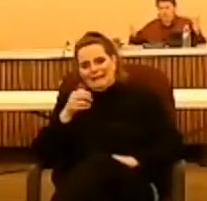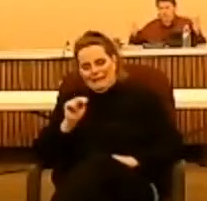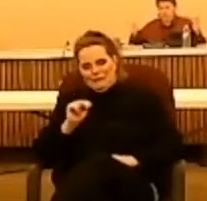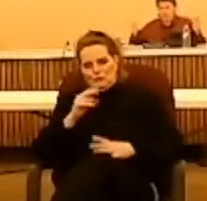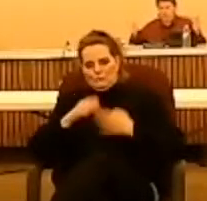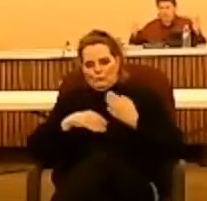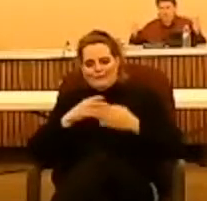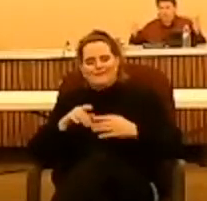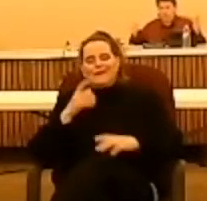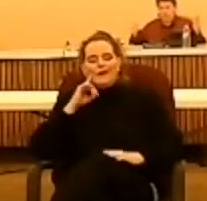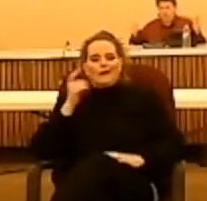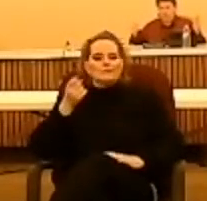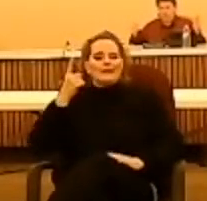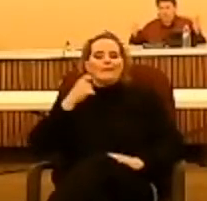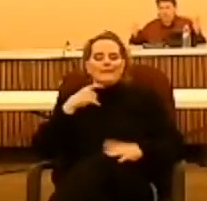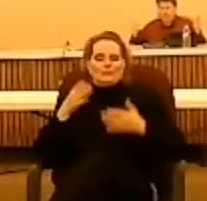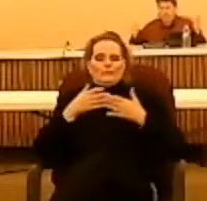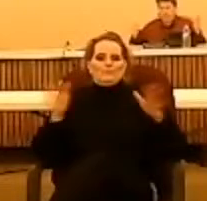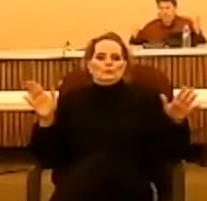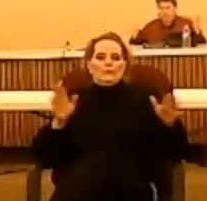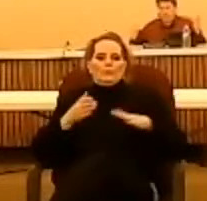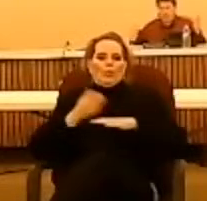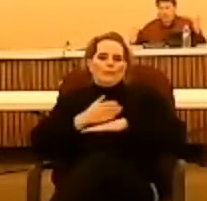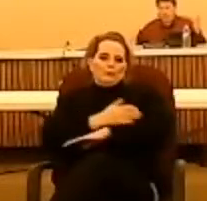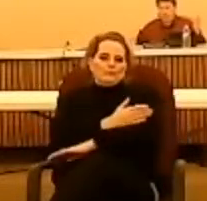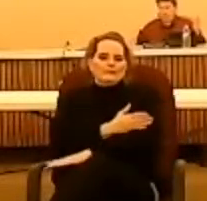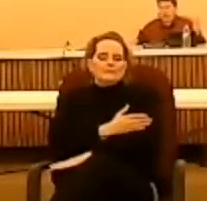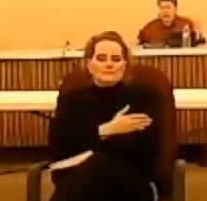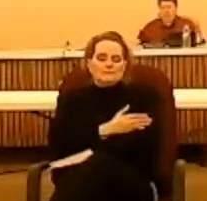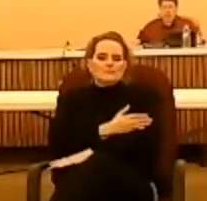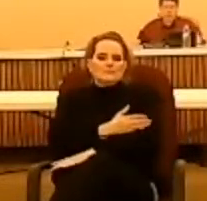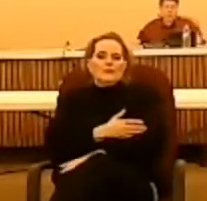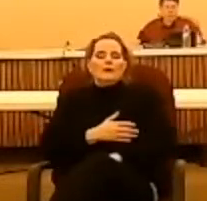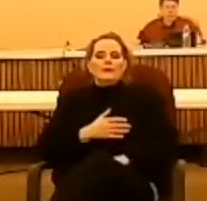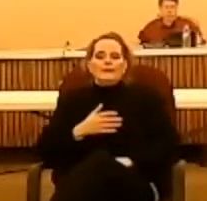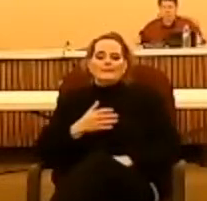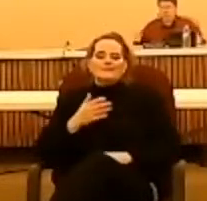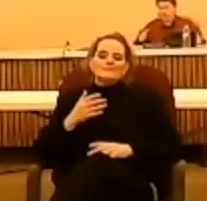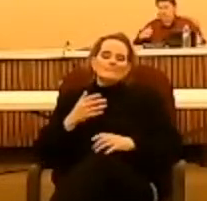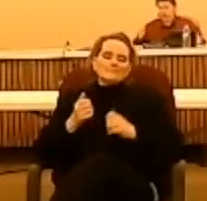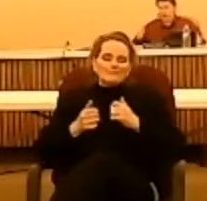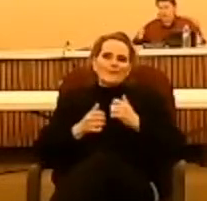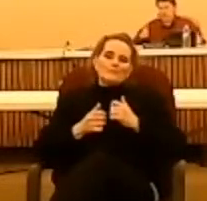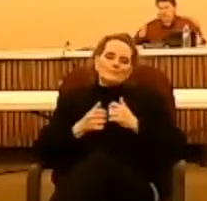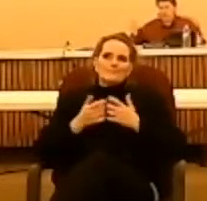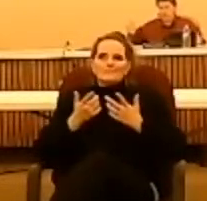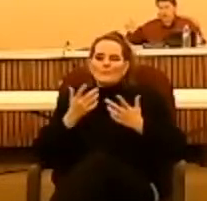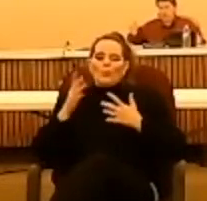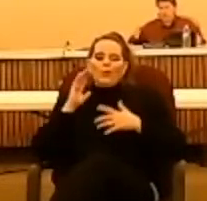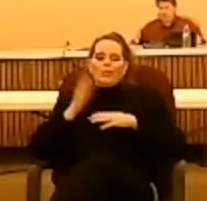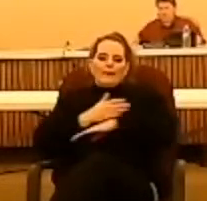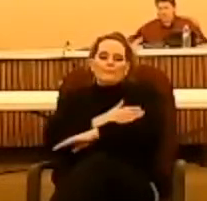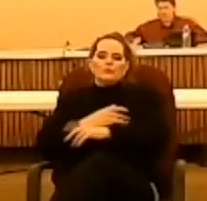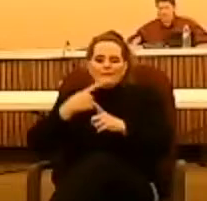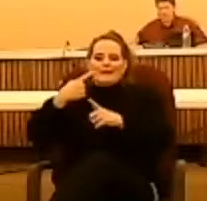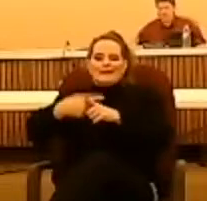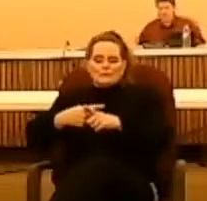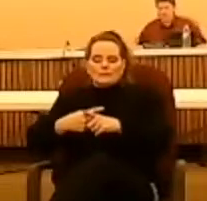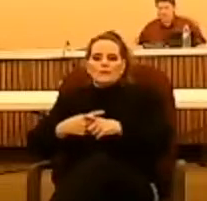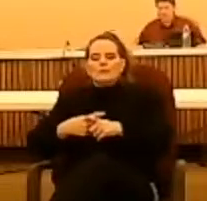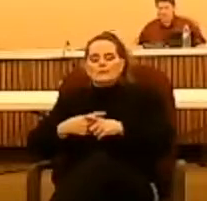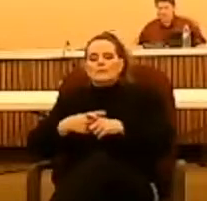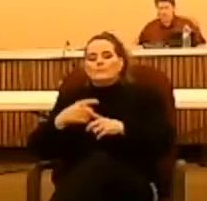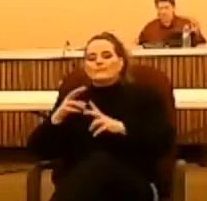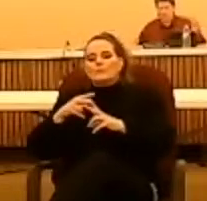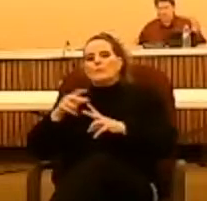improvements in the corridor from, it's predominantly intersections, although there's a couple areas in between intersections that are also